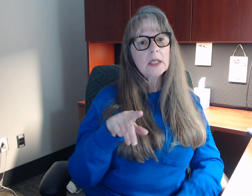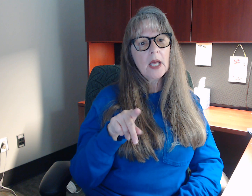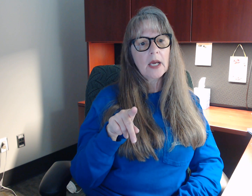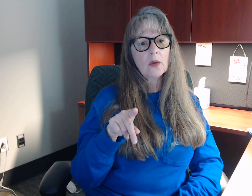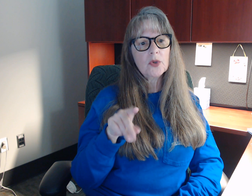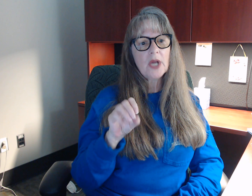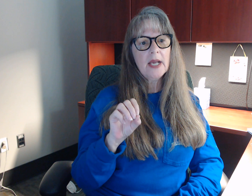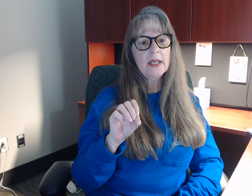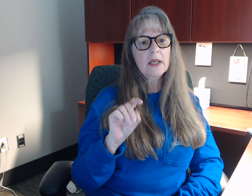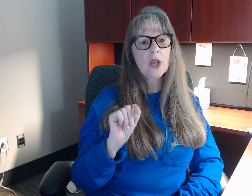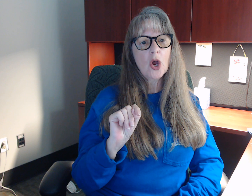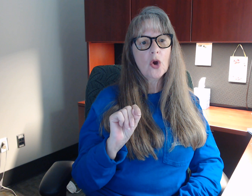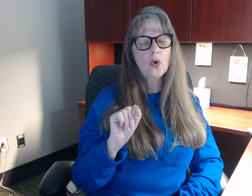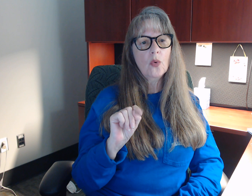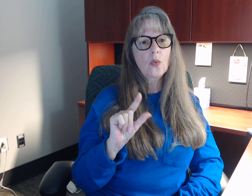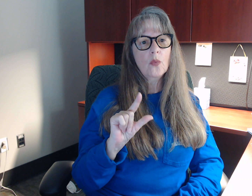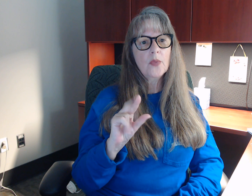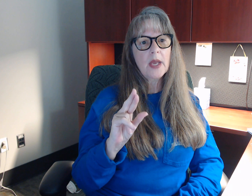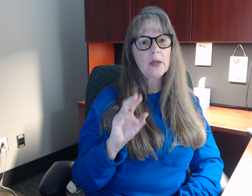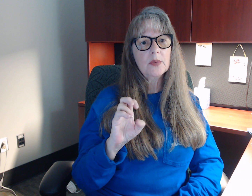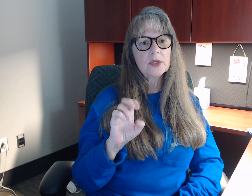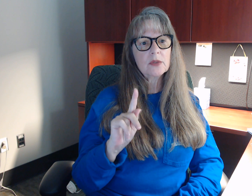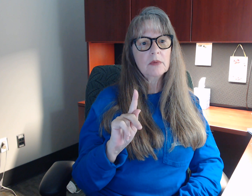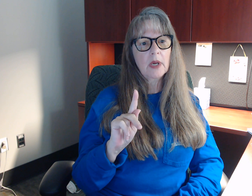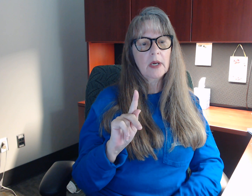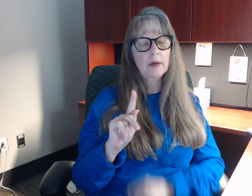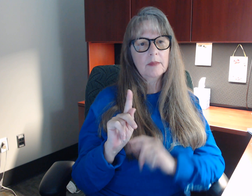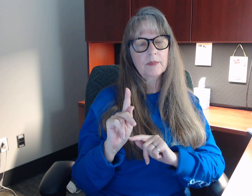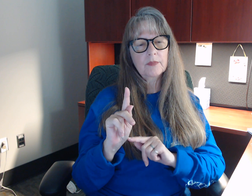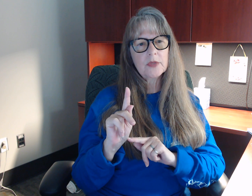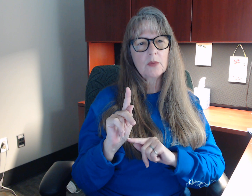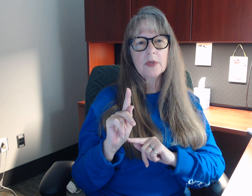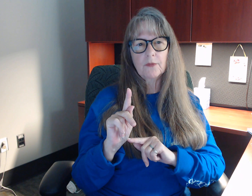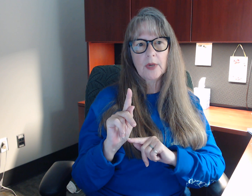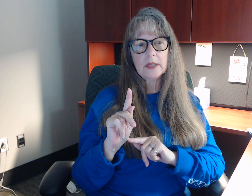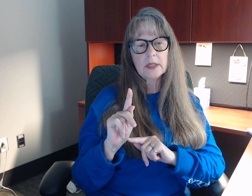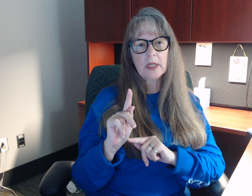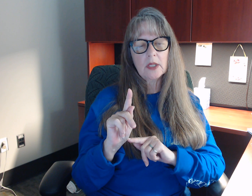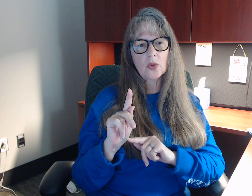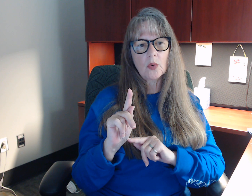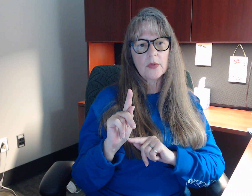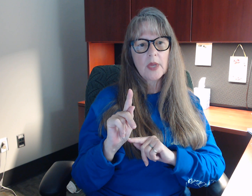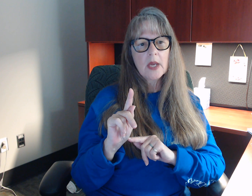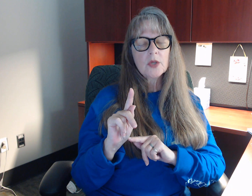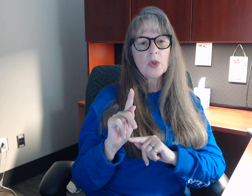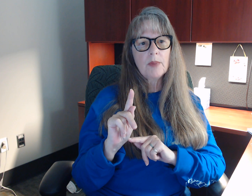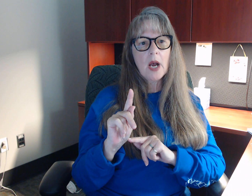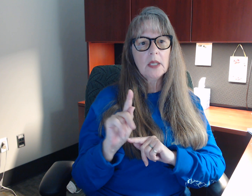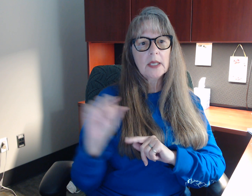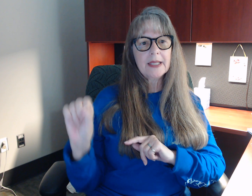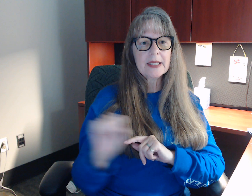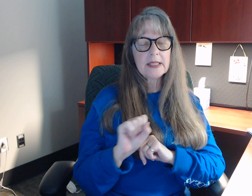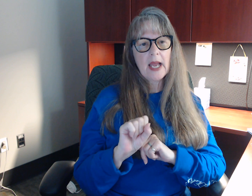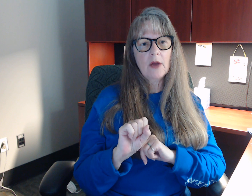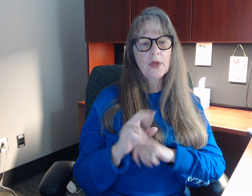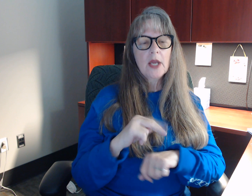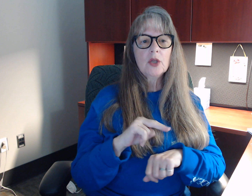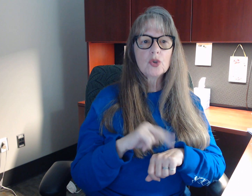Potluck, which I didn't know that it was so different in the North. So potluck in the South is normally